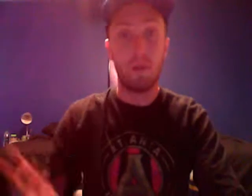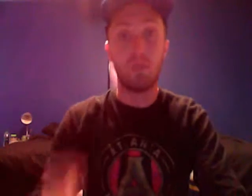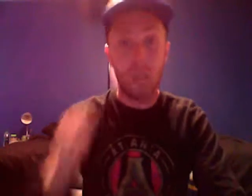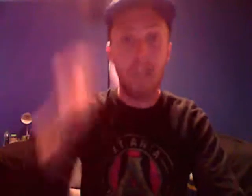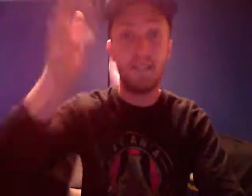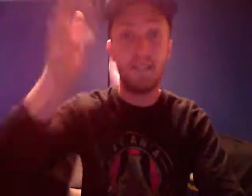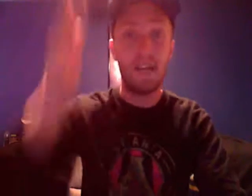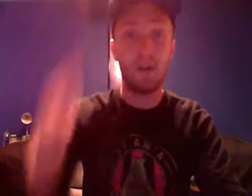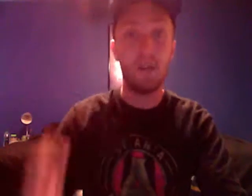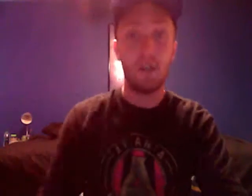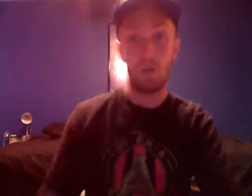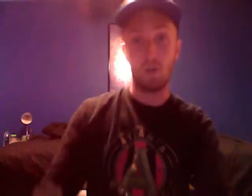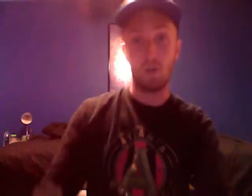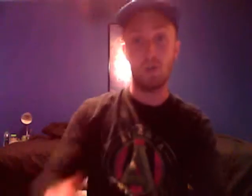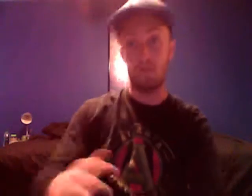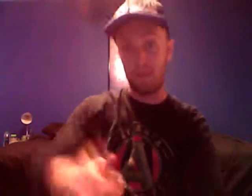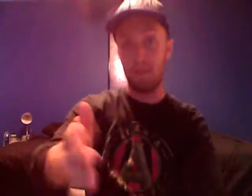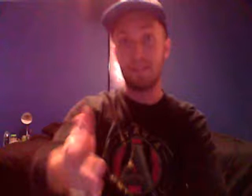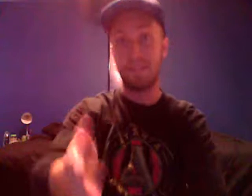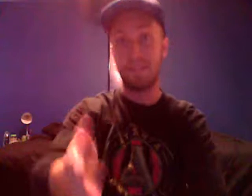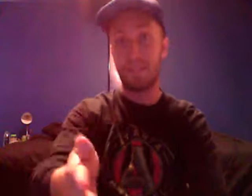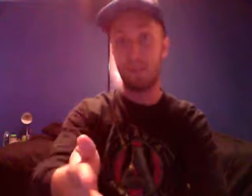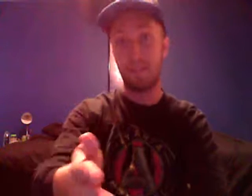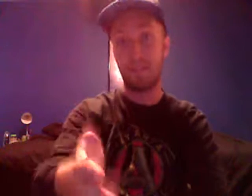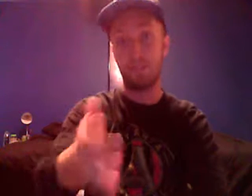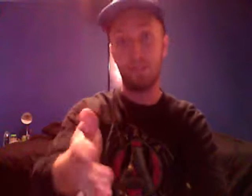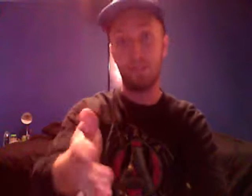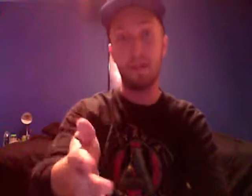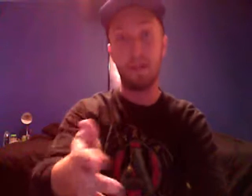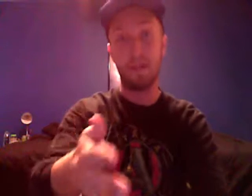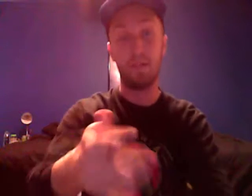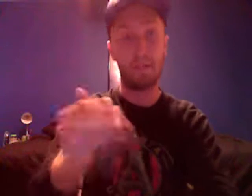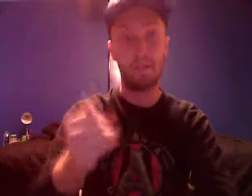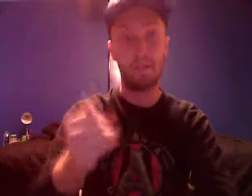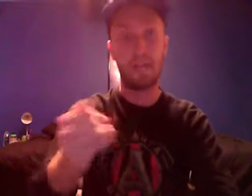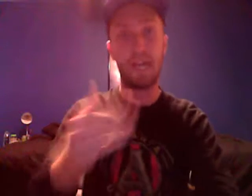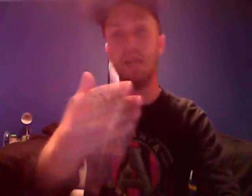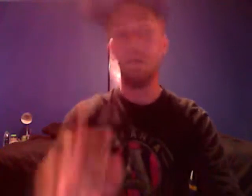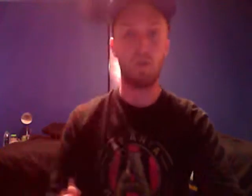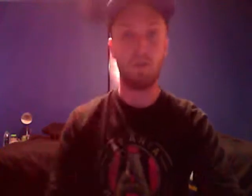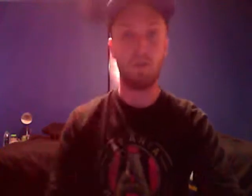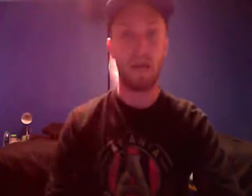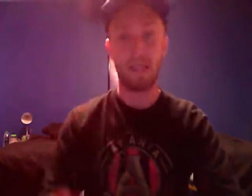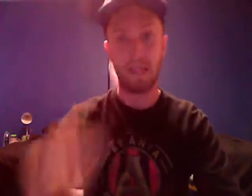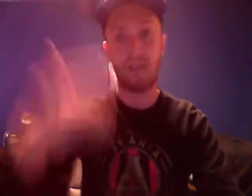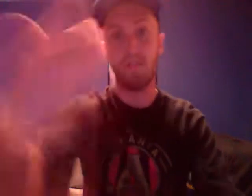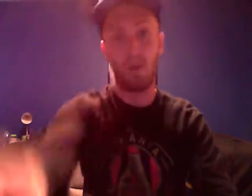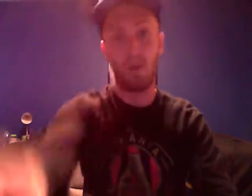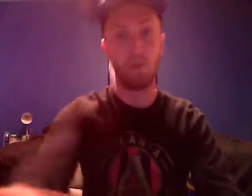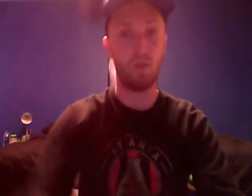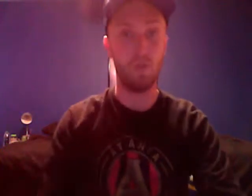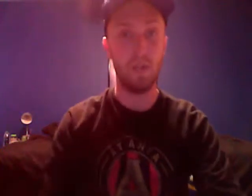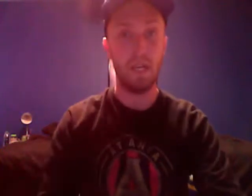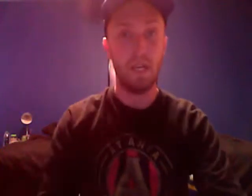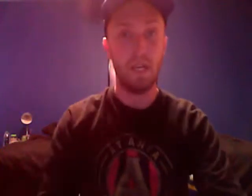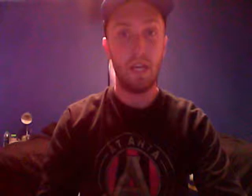players heads it out. Carmona is about to stick out his leg to get it out of the air, but sees the guy, pulls it back, and the guy falls over.